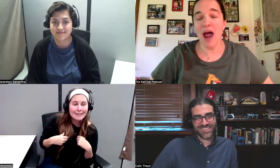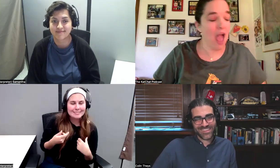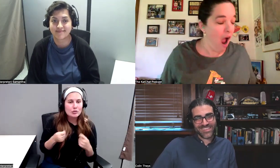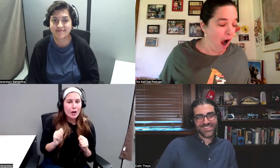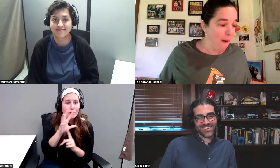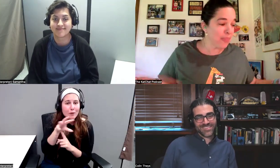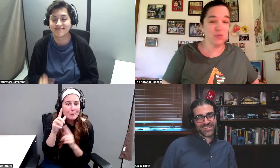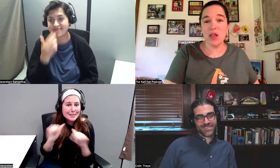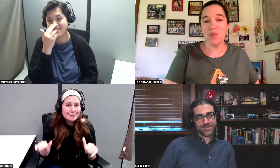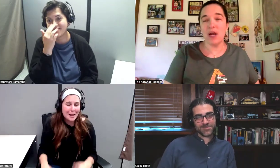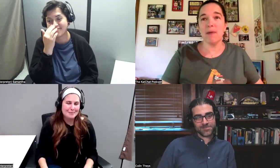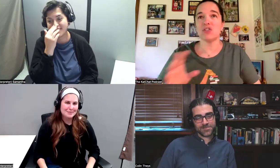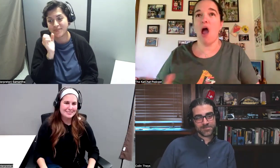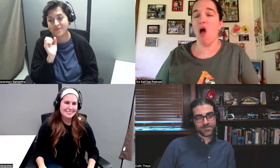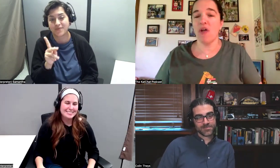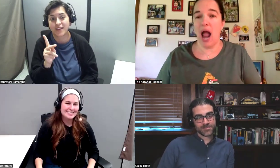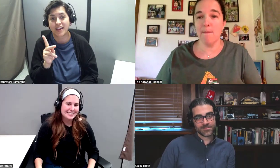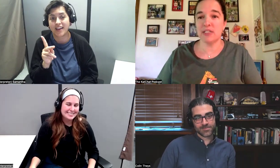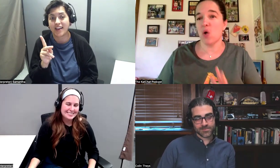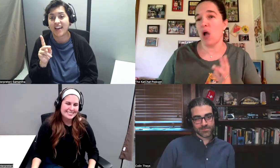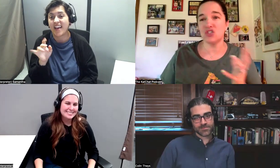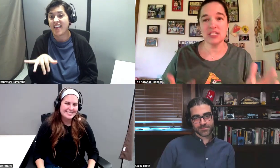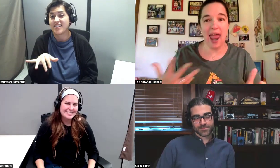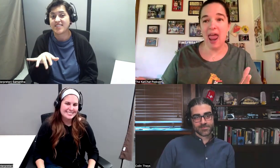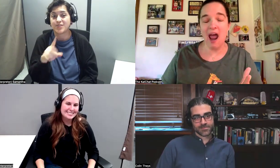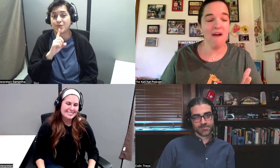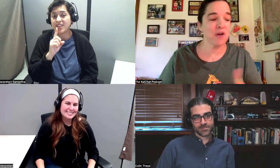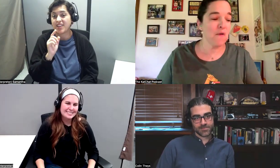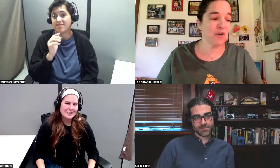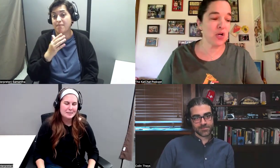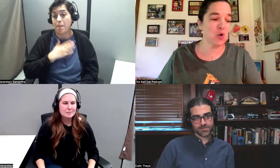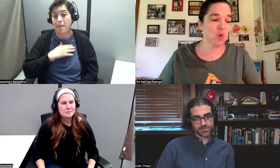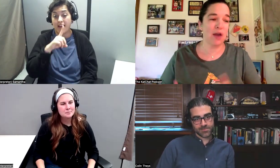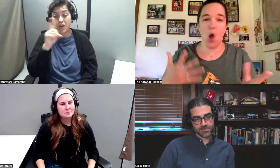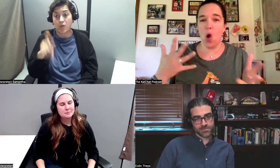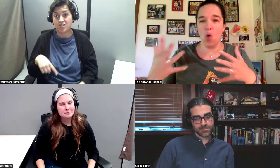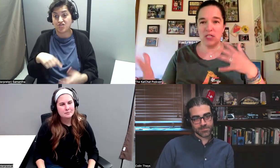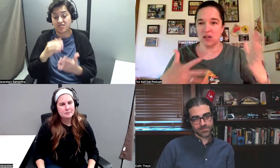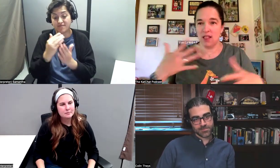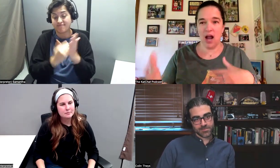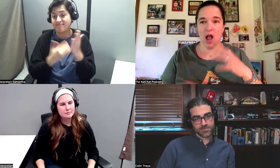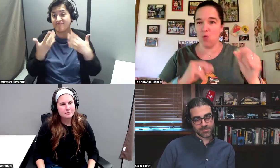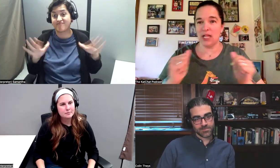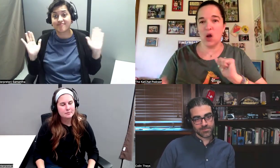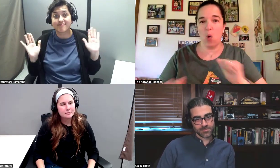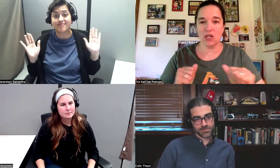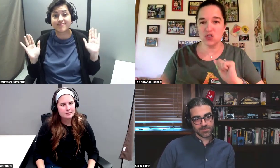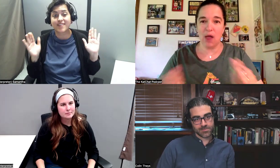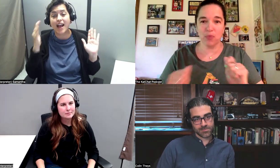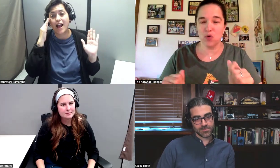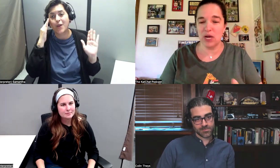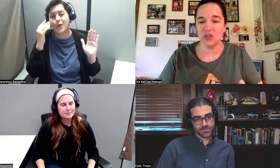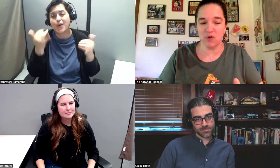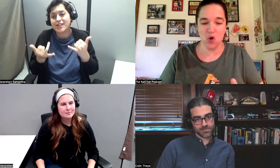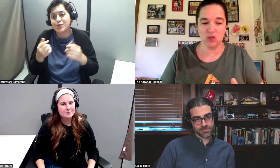Definitely. All right. That really pretty much the kind of the questions I have for you. So I know it's like a really quick